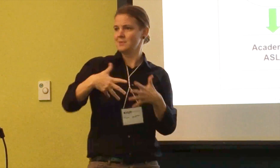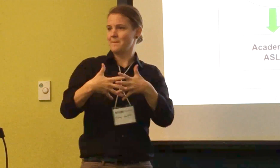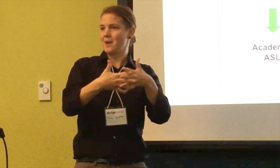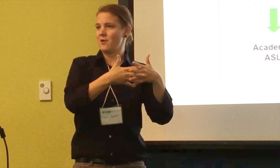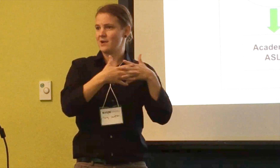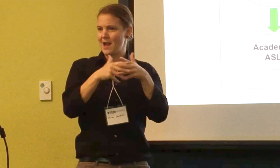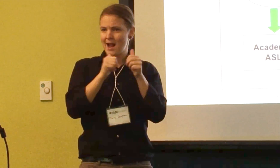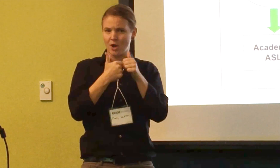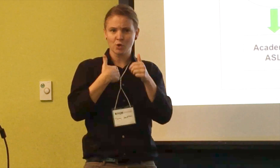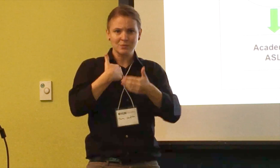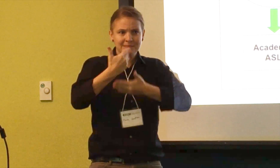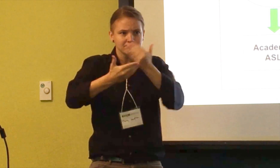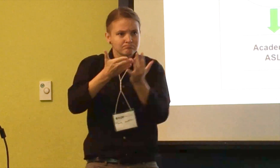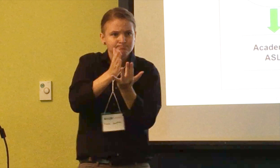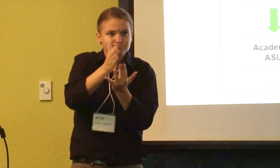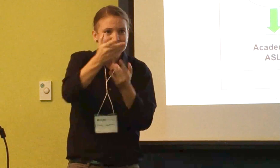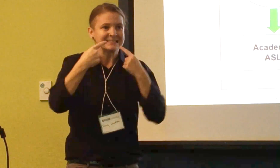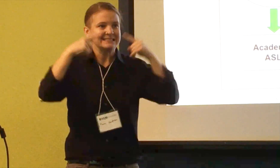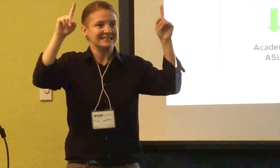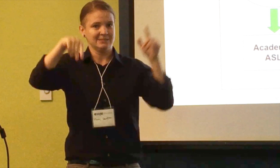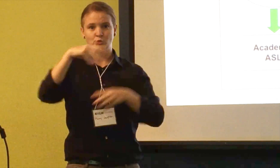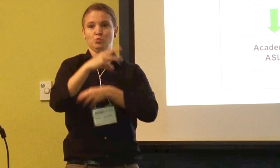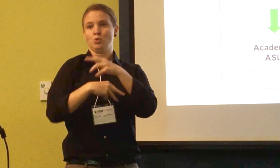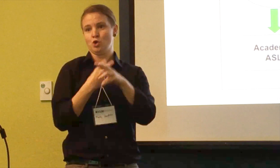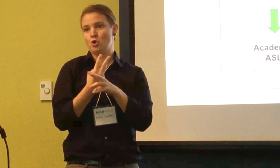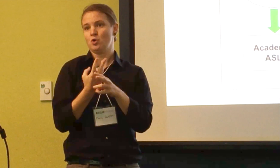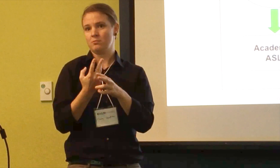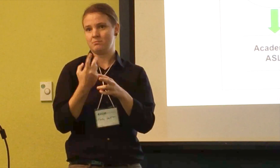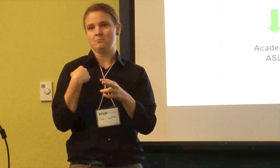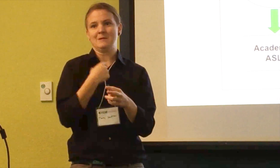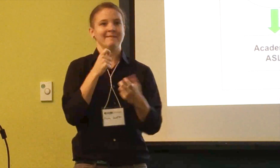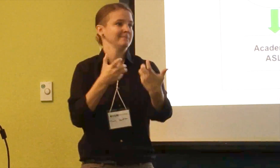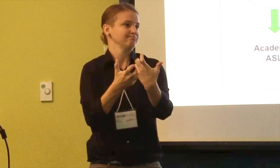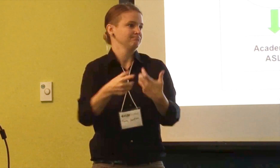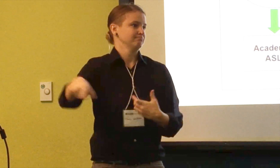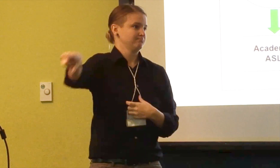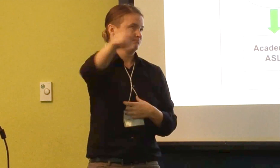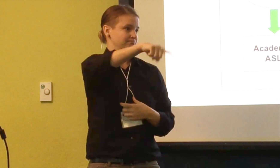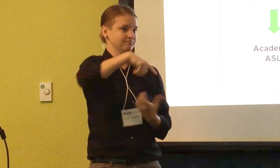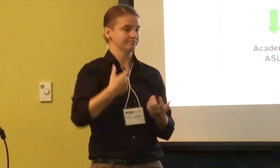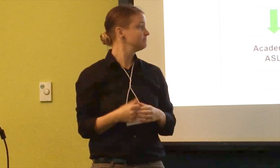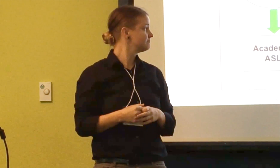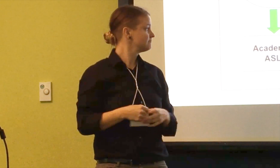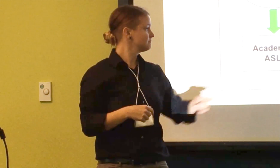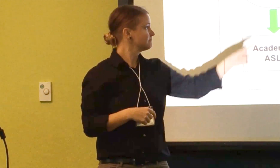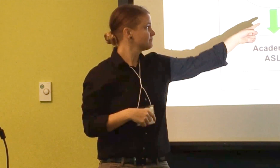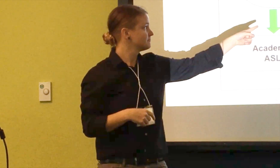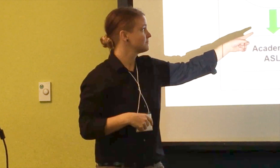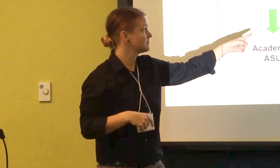order to discuss photosynthesis or atoms or neutrons or whatever it may be.